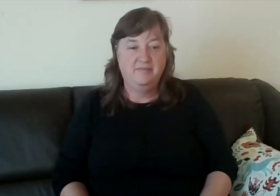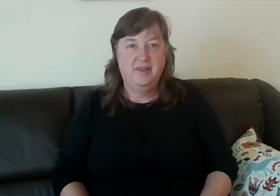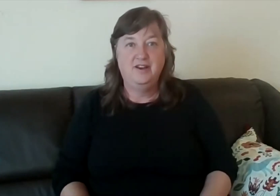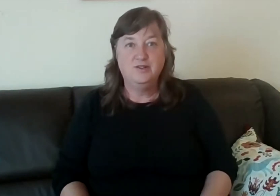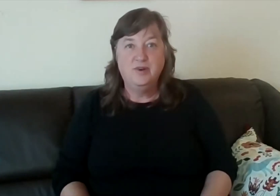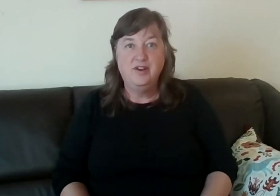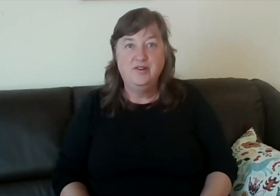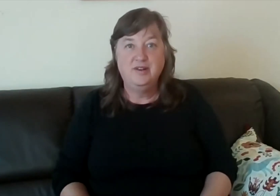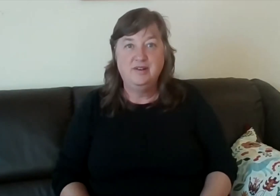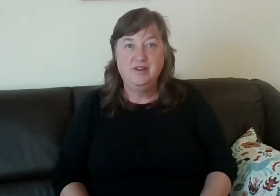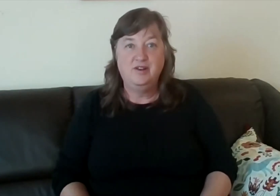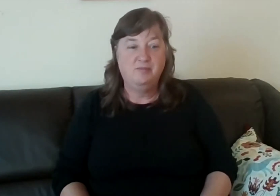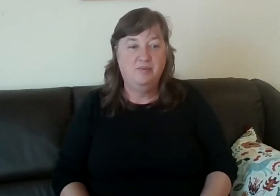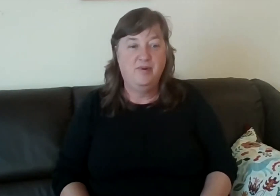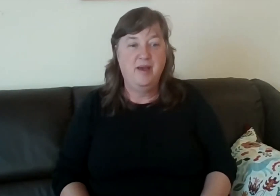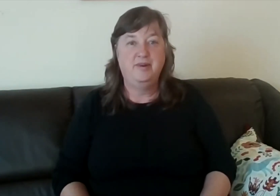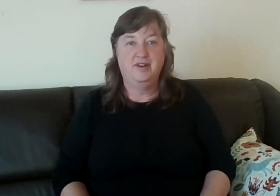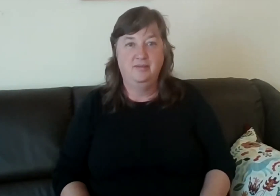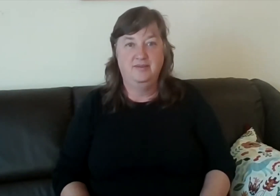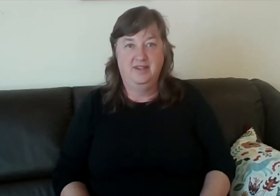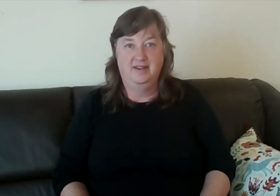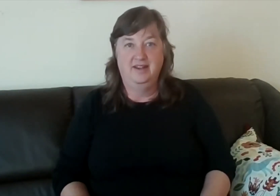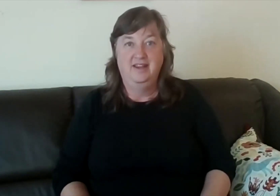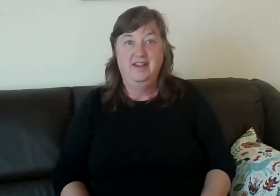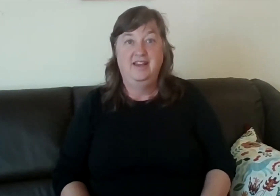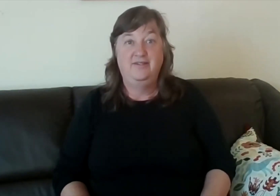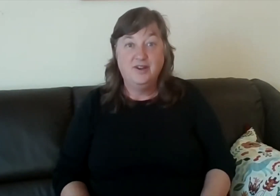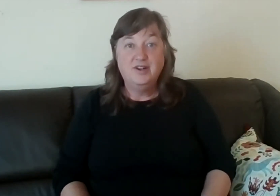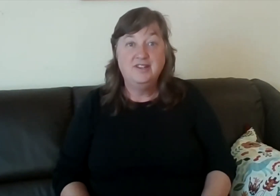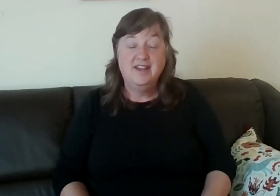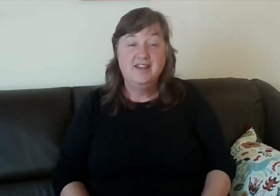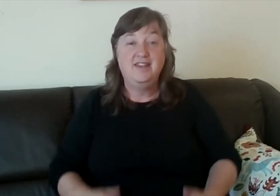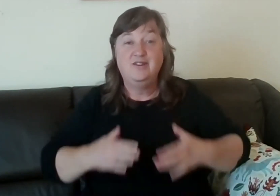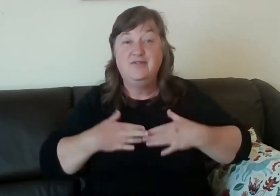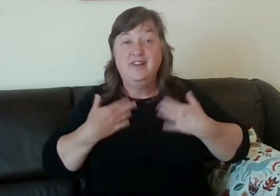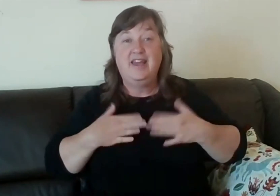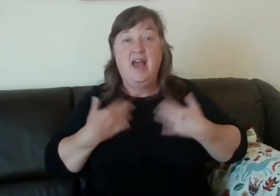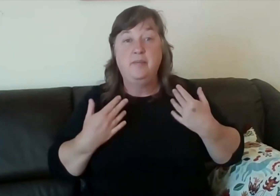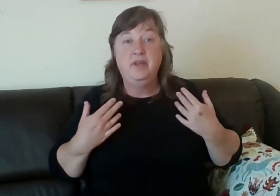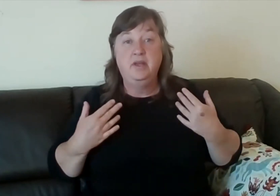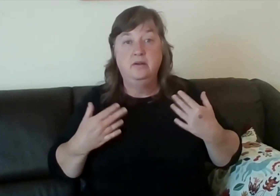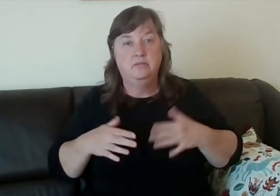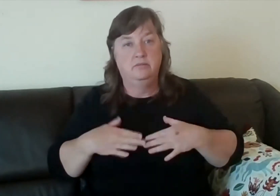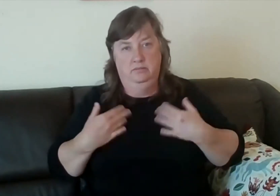here's where your parameter comes in. If you're going to say that you're feeling happy,